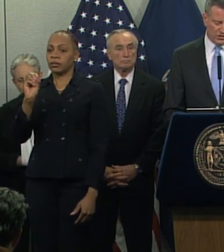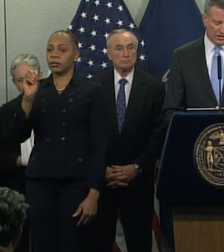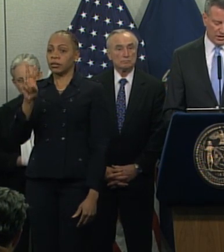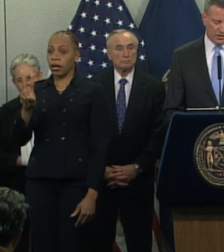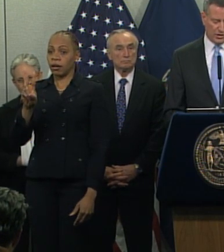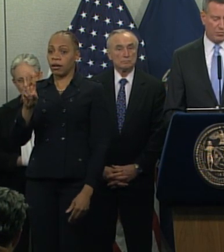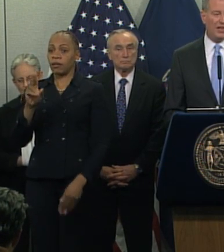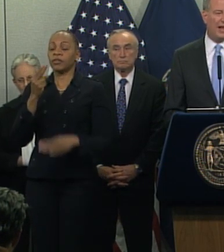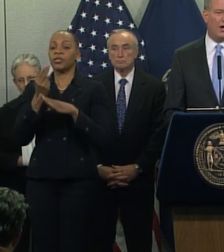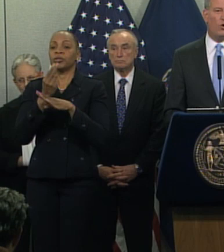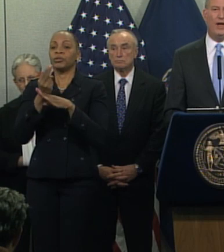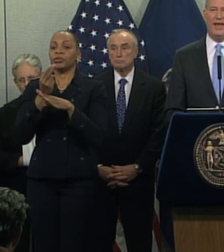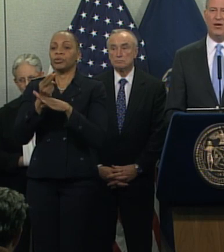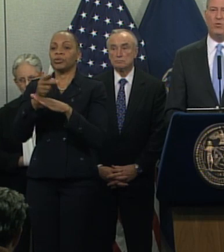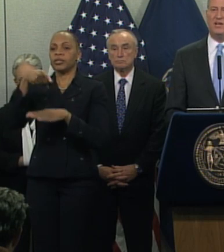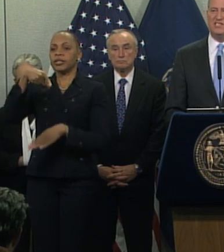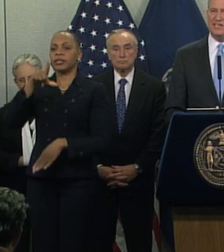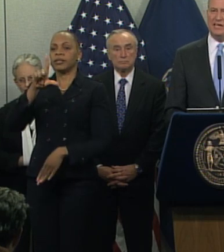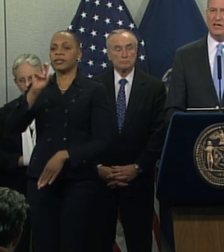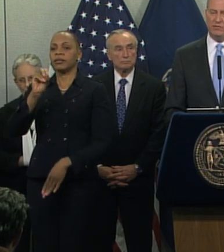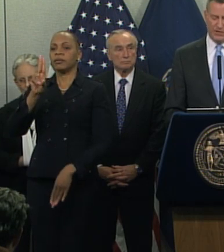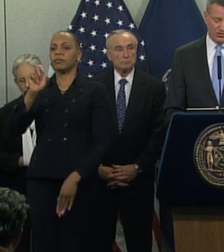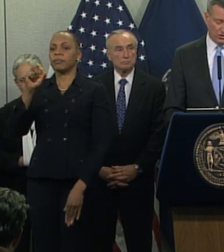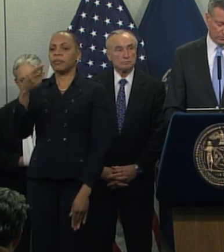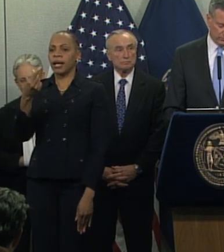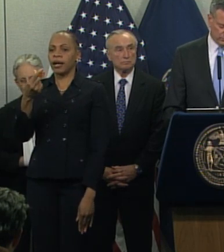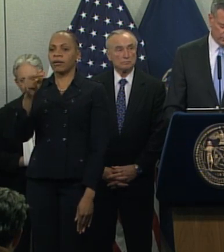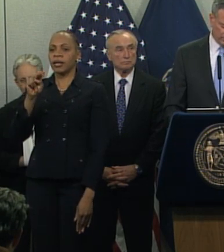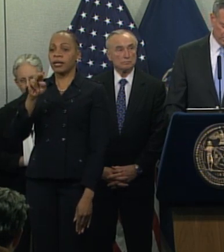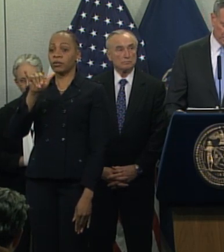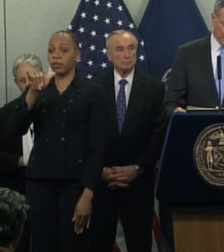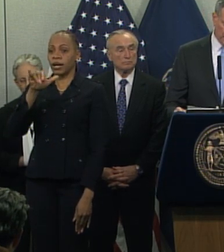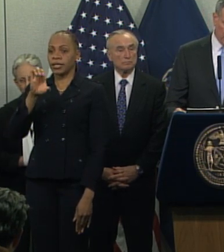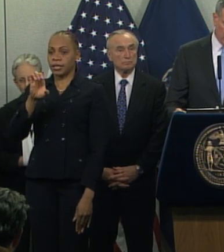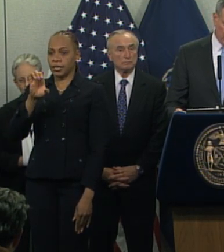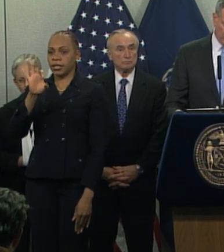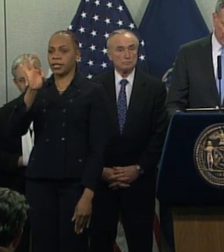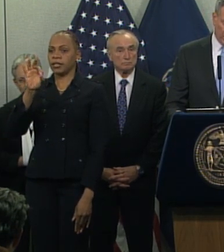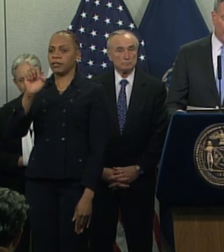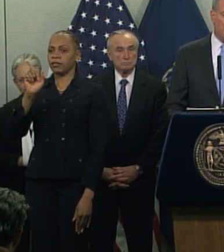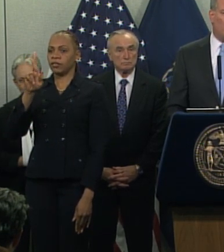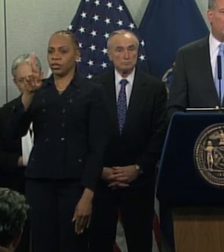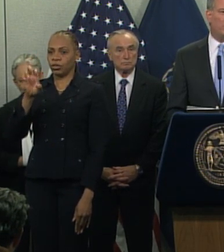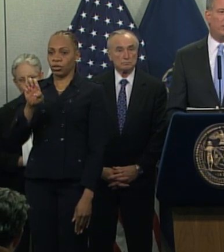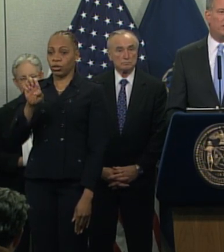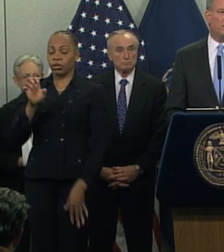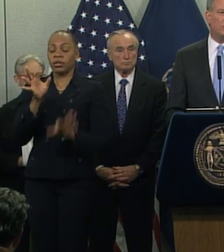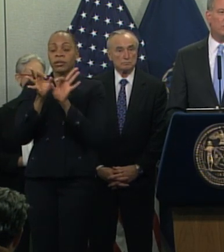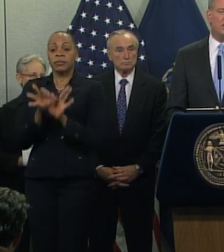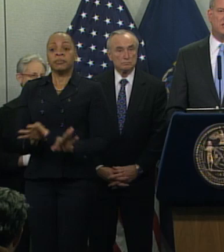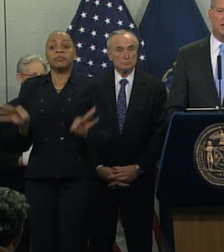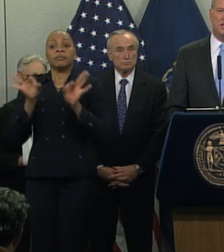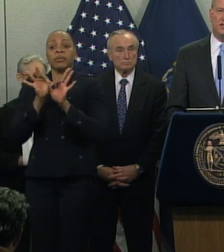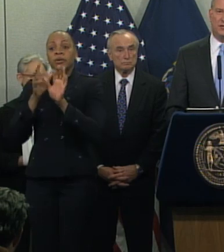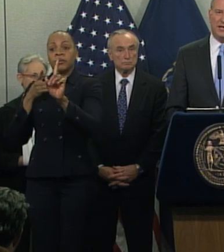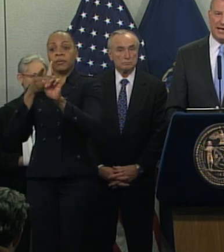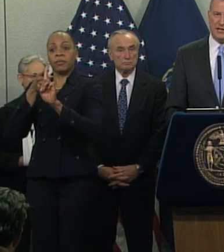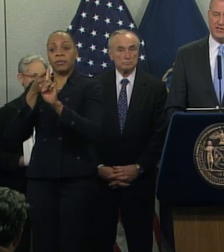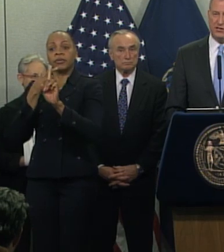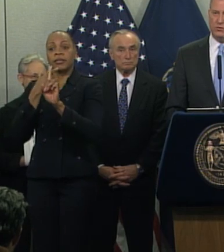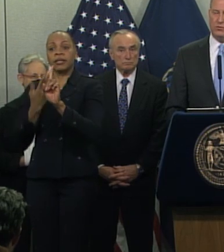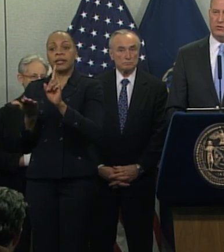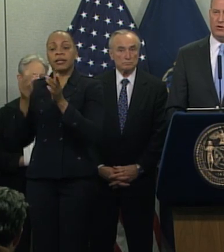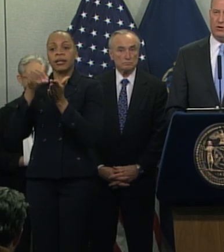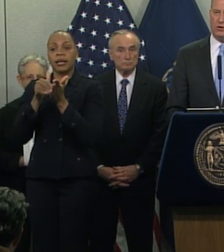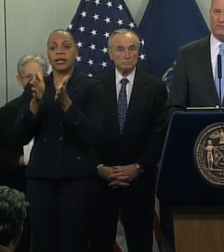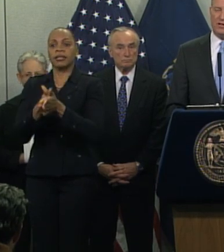nyc.gov using the Plow NYC feature. Very important point. I wanted to say this, and I'm going to